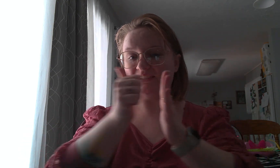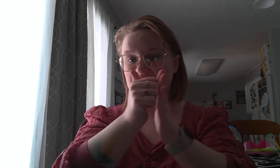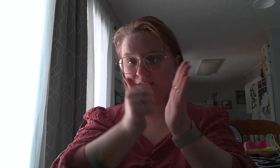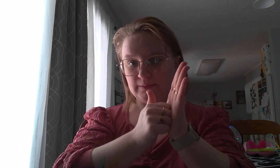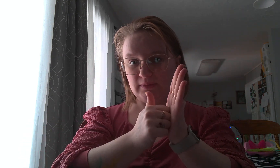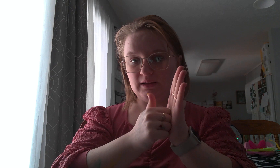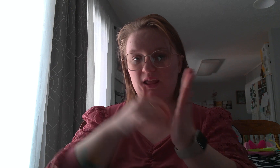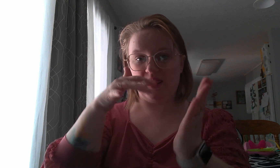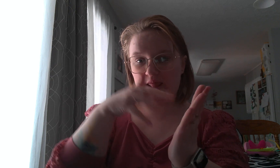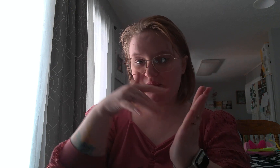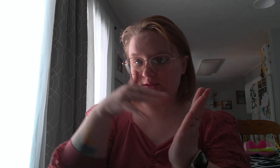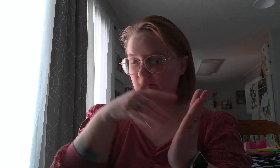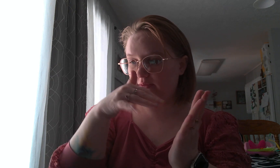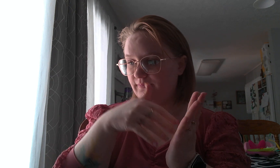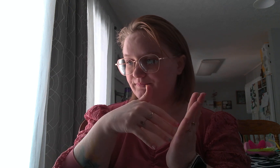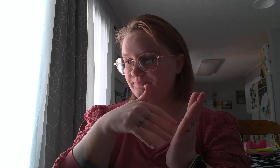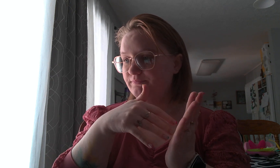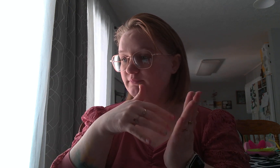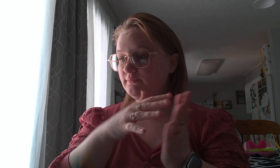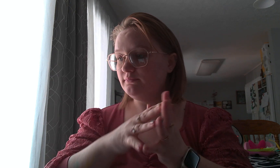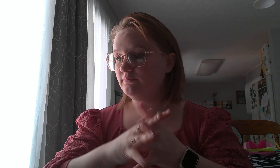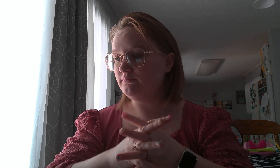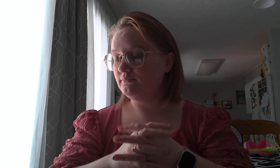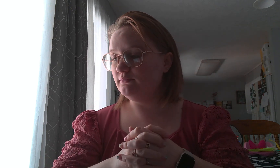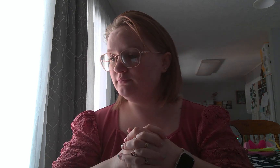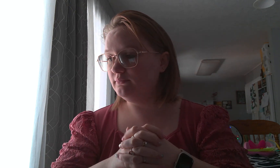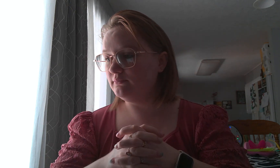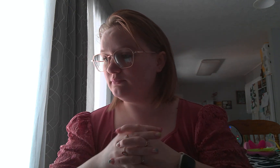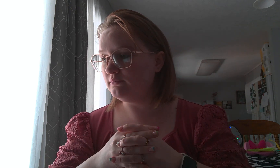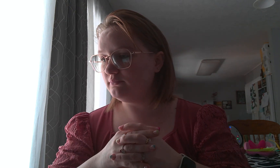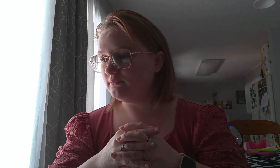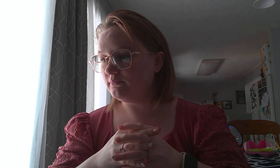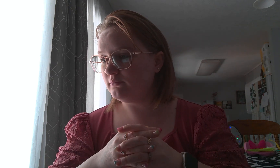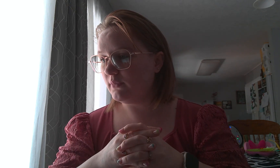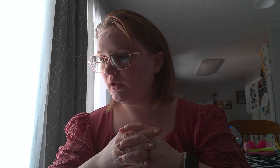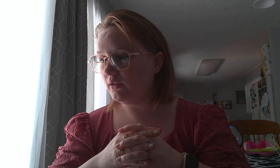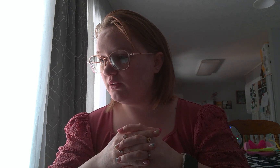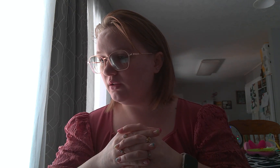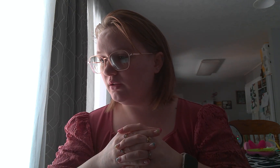I would need to focus on the assignments, study,